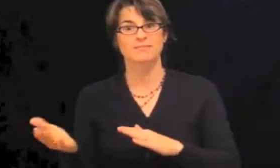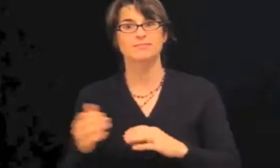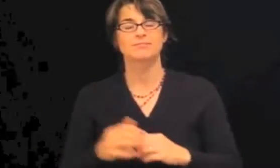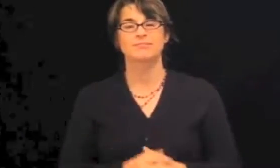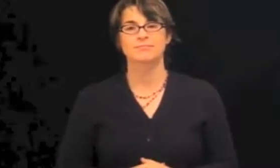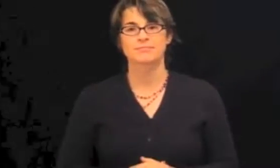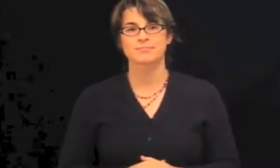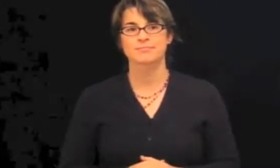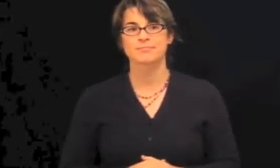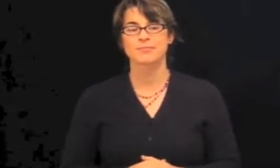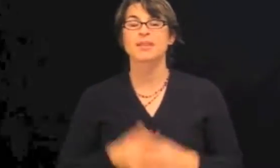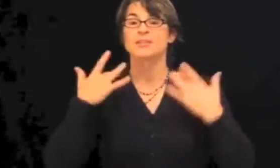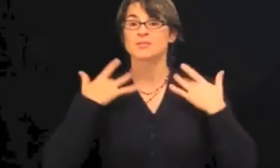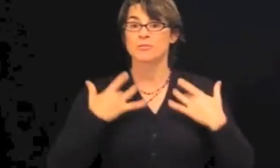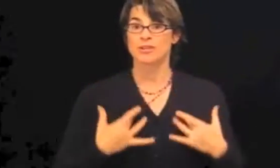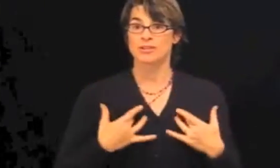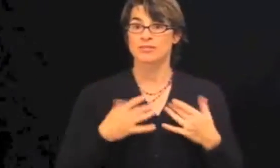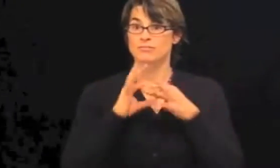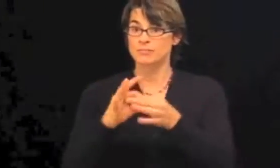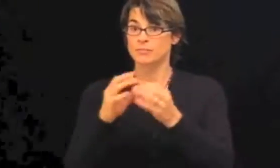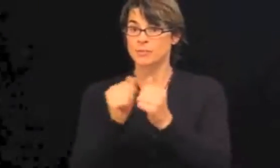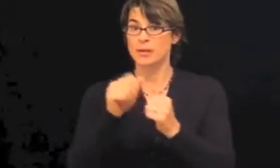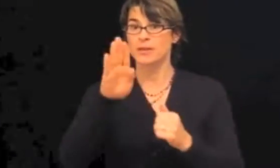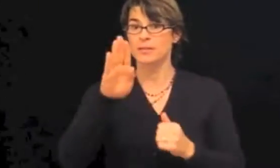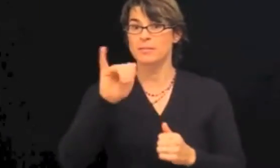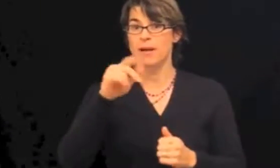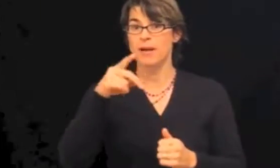Sometimes people even think about how they would like, they want to die.